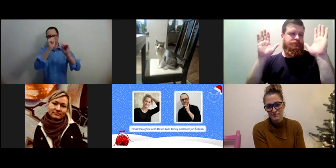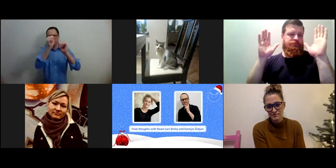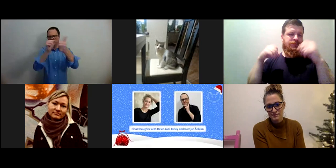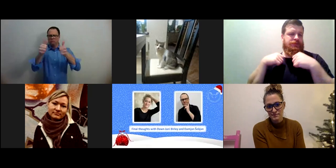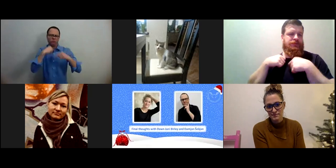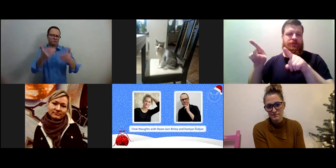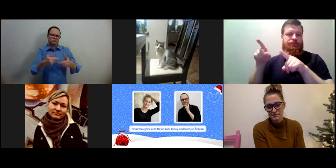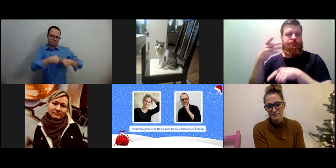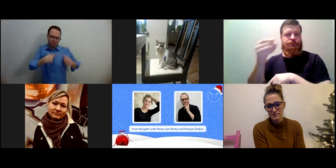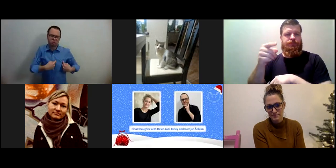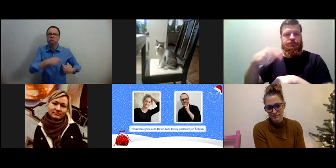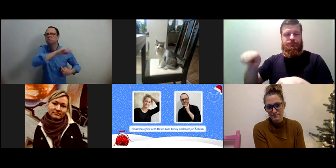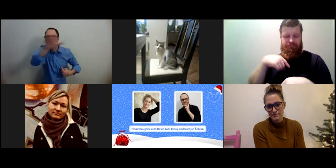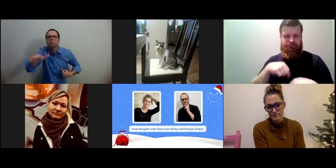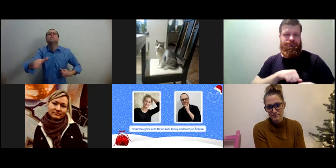time.